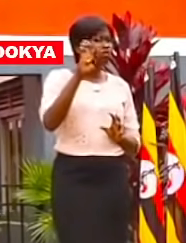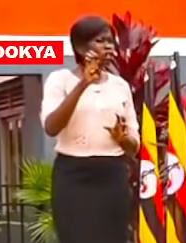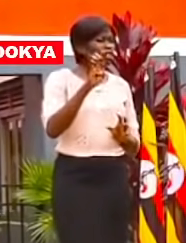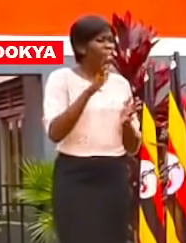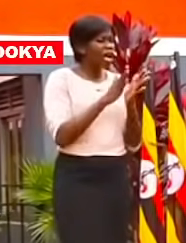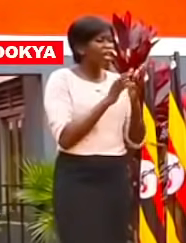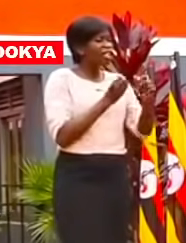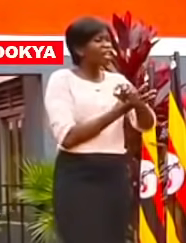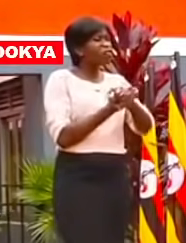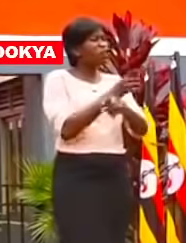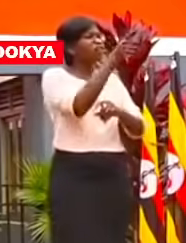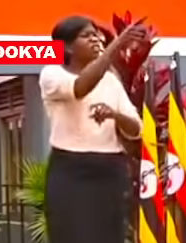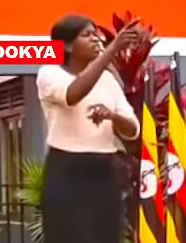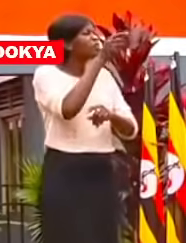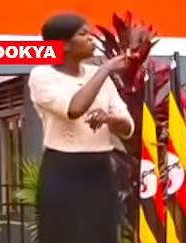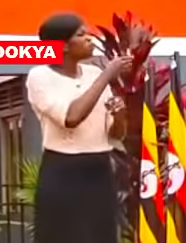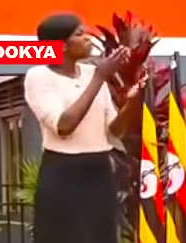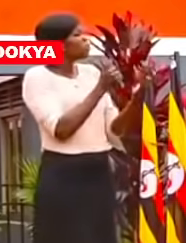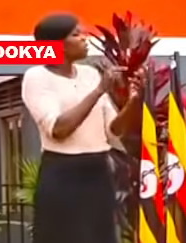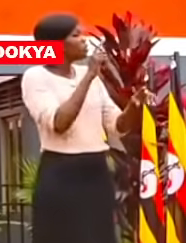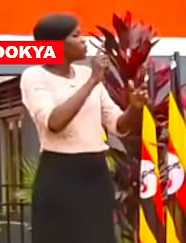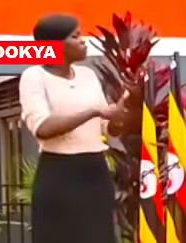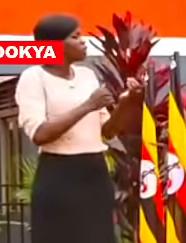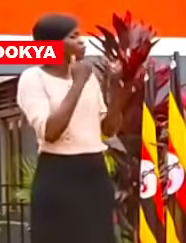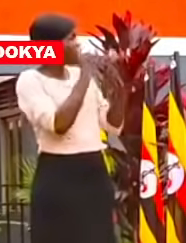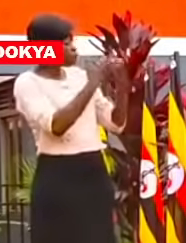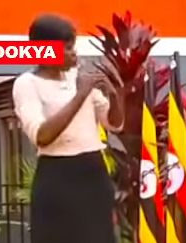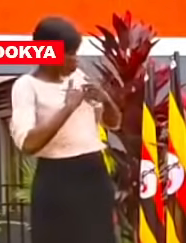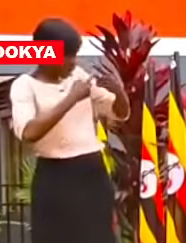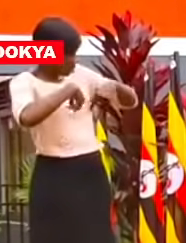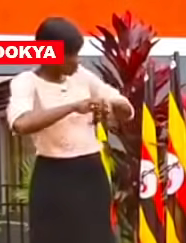mulinda ddi okuzitutegeezaako ng'abamawulire?